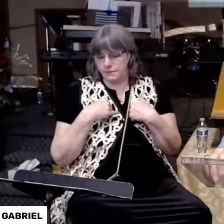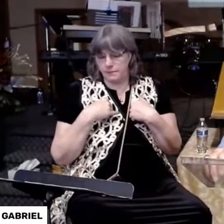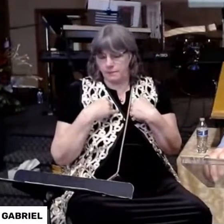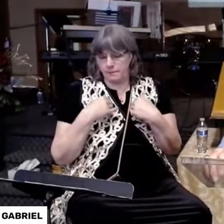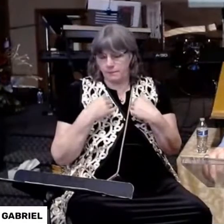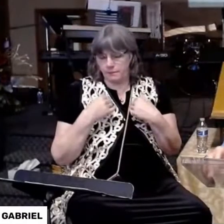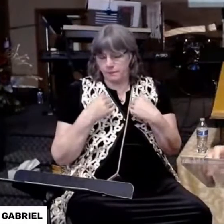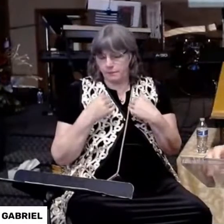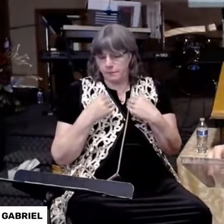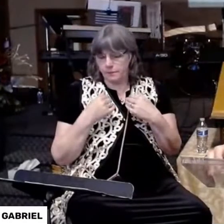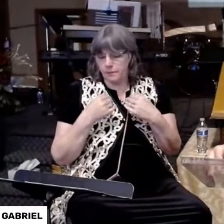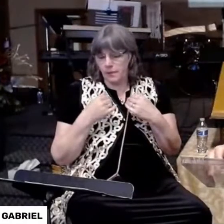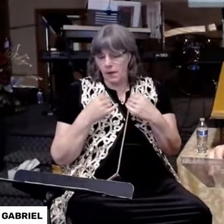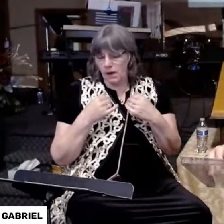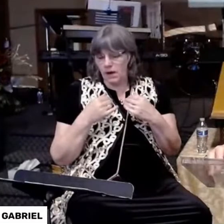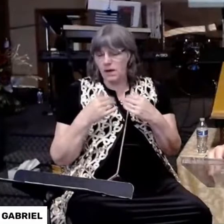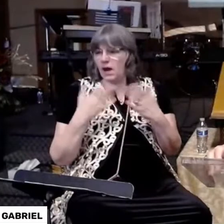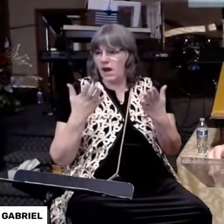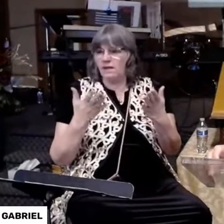stuff.